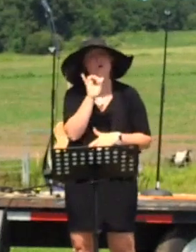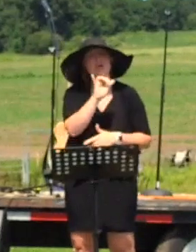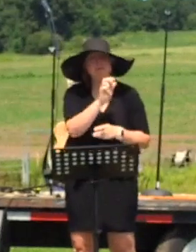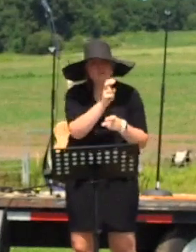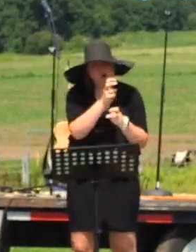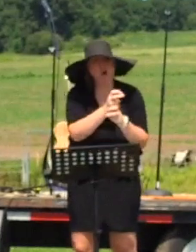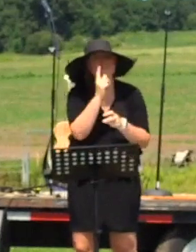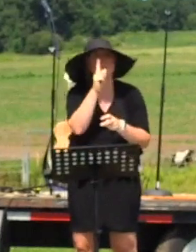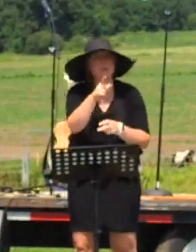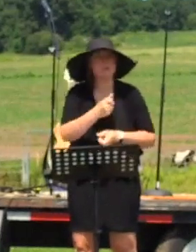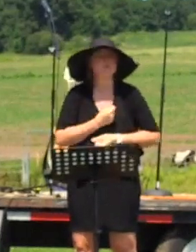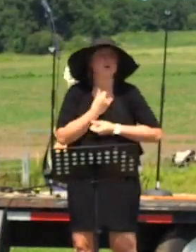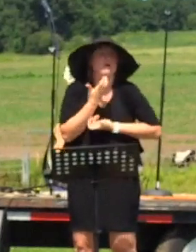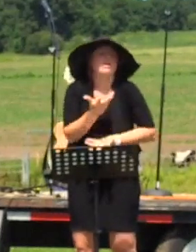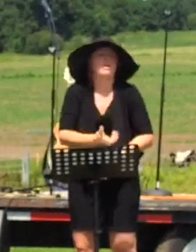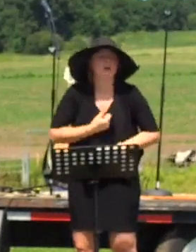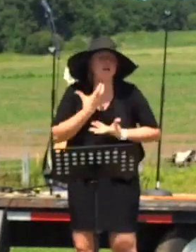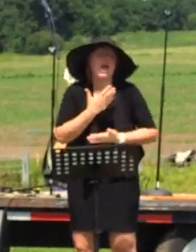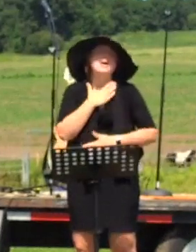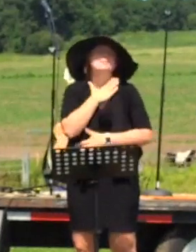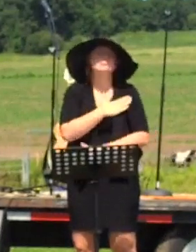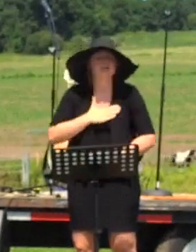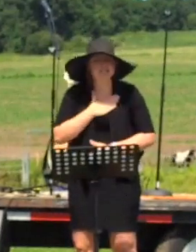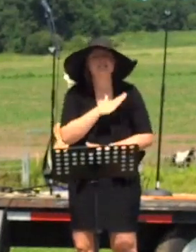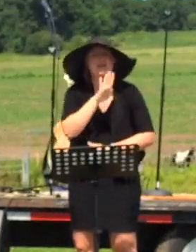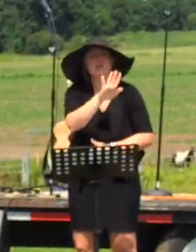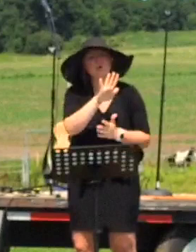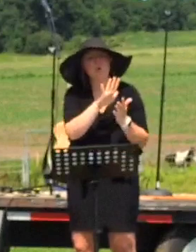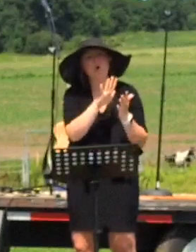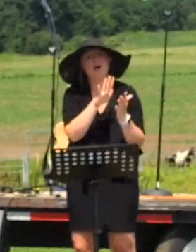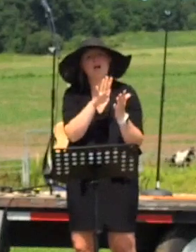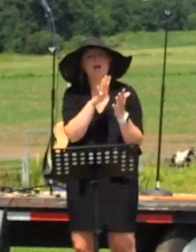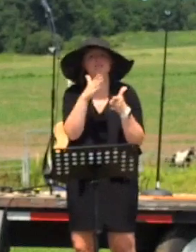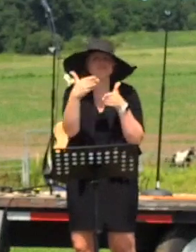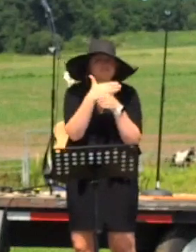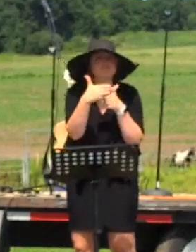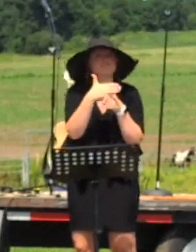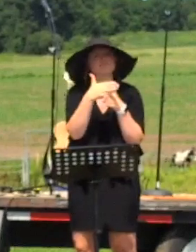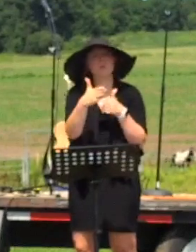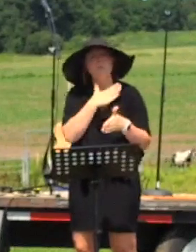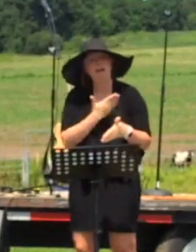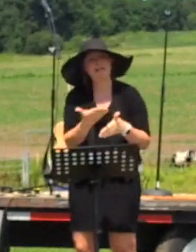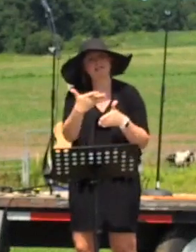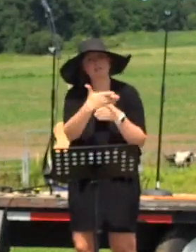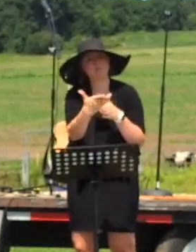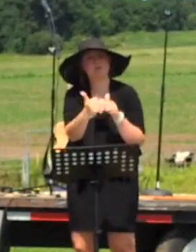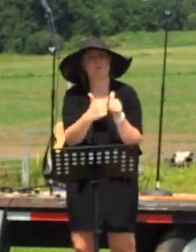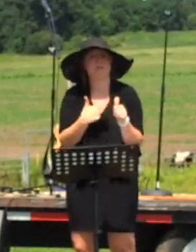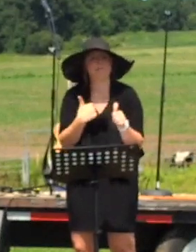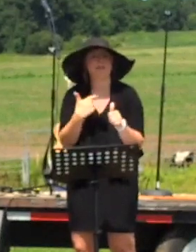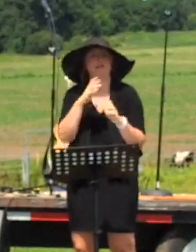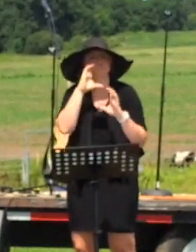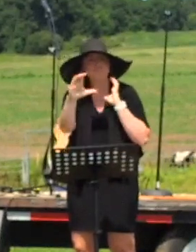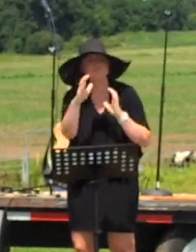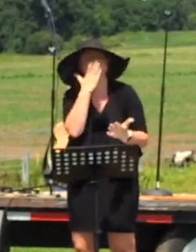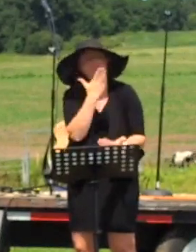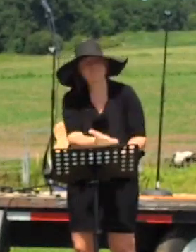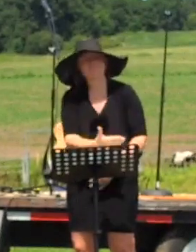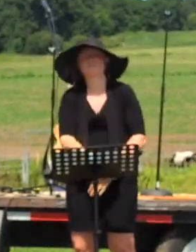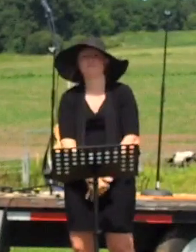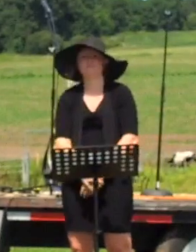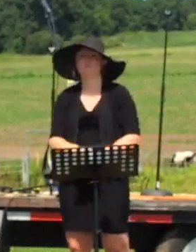for them to do that. And just appreciate it. Appreciate that vulnerability when they show it. Number